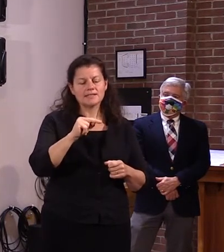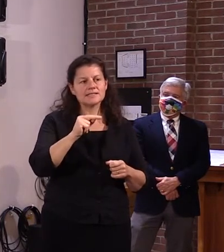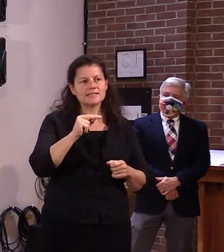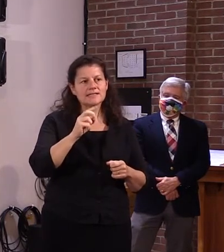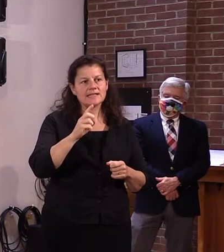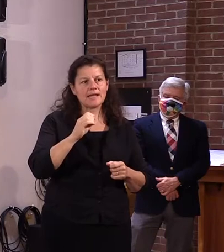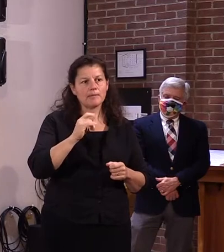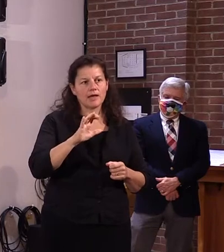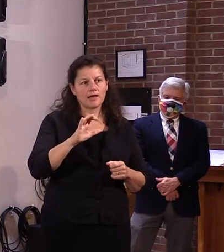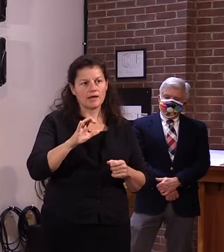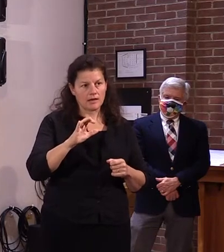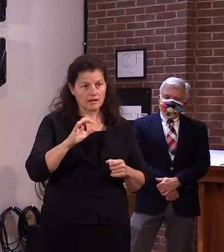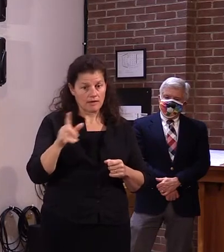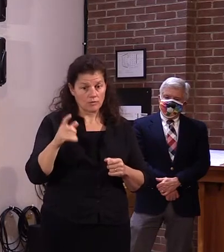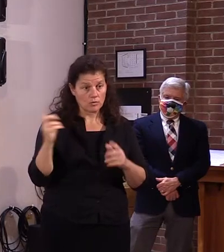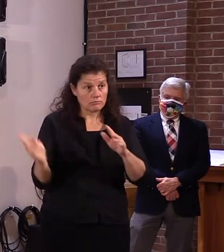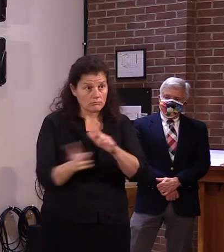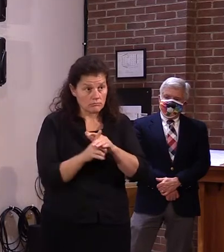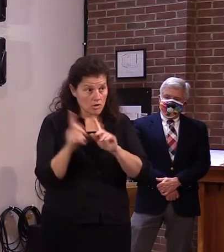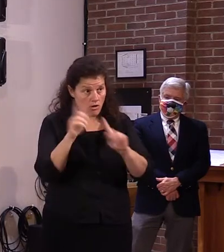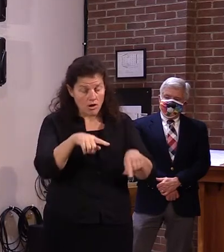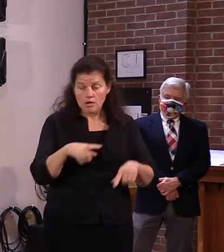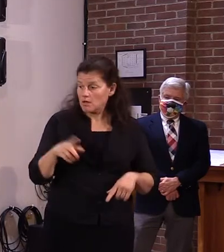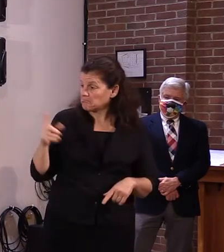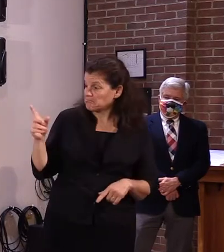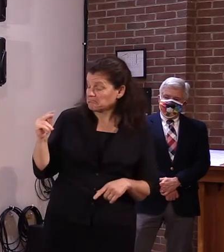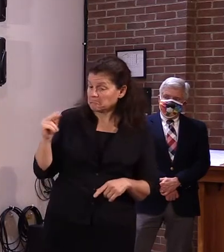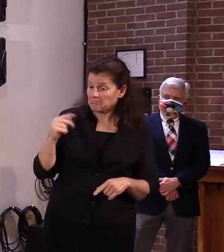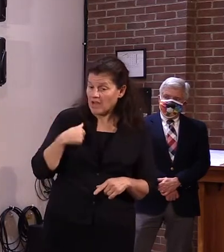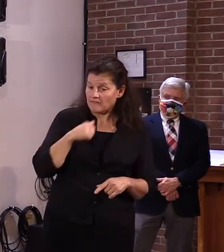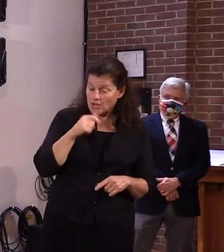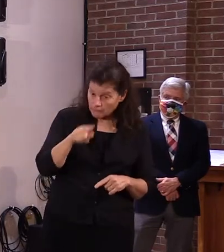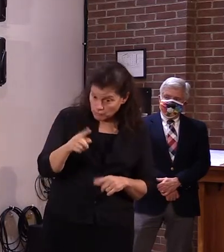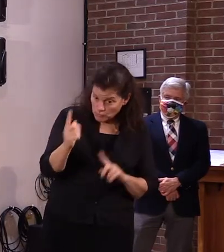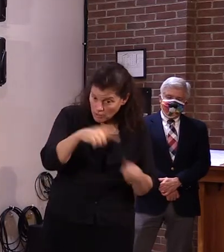not. Have you?